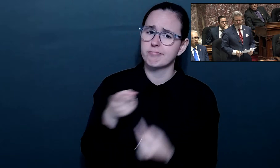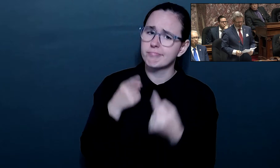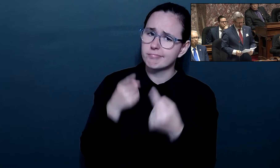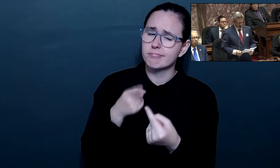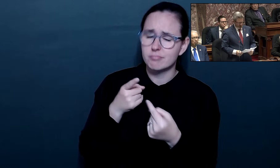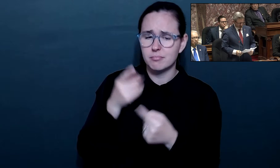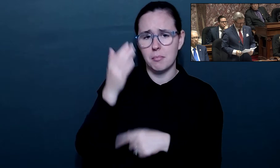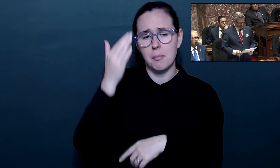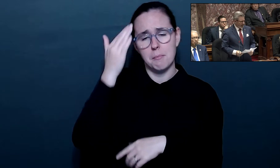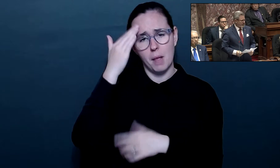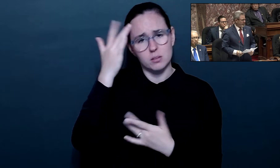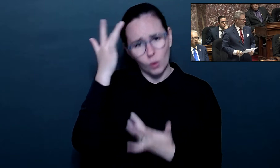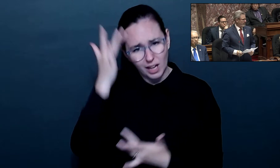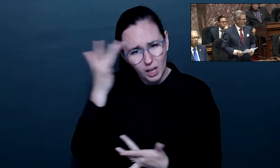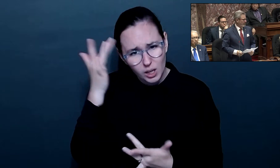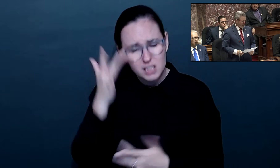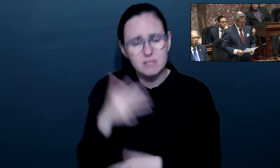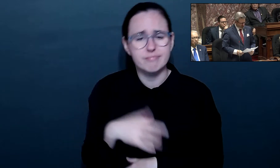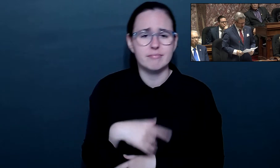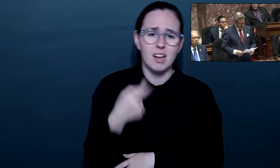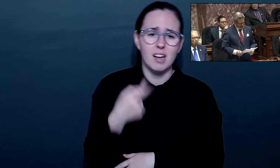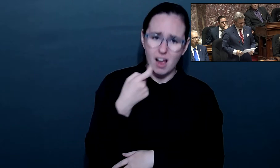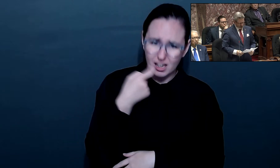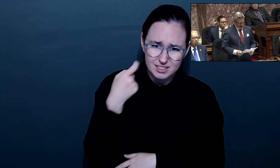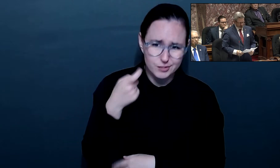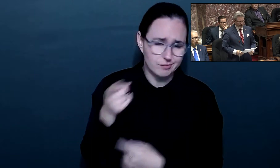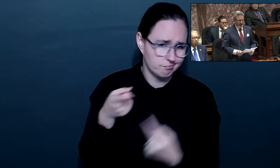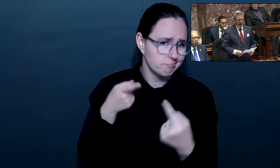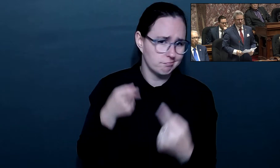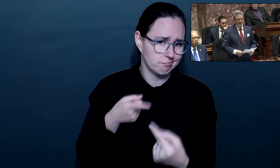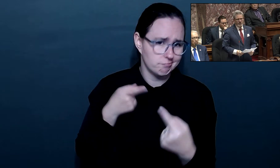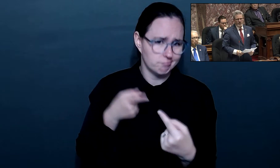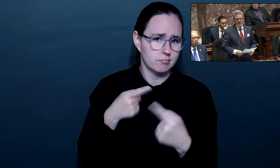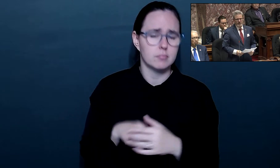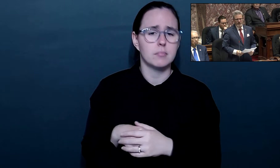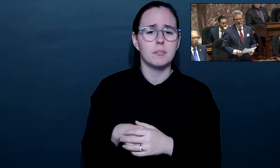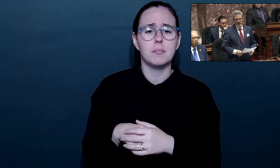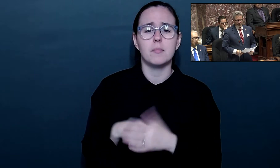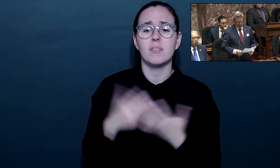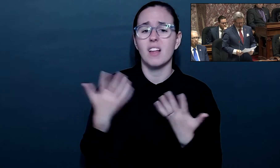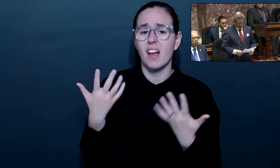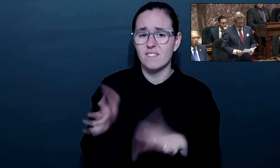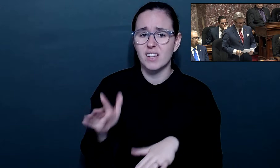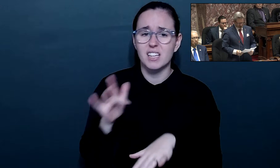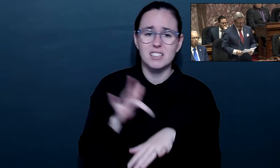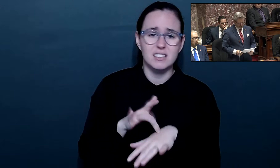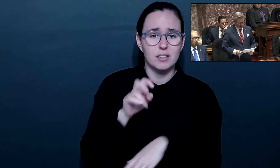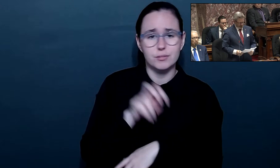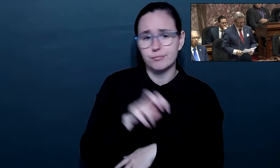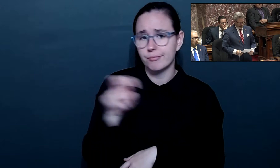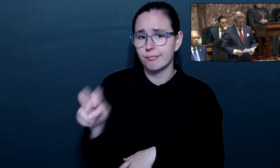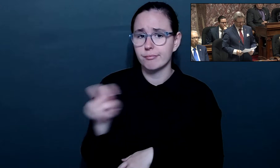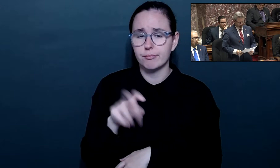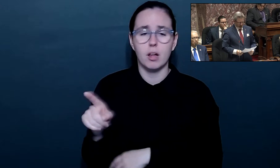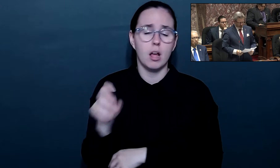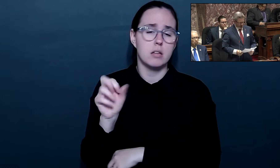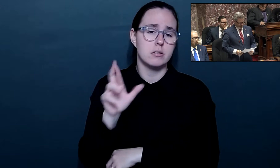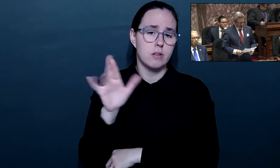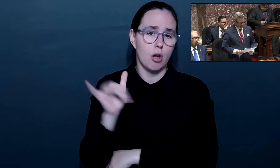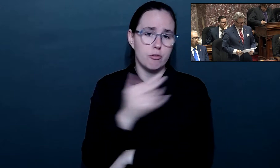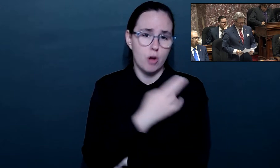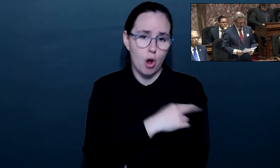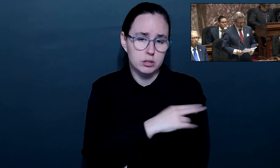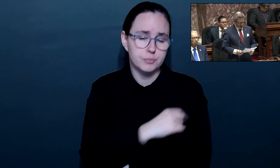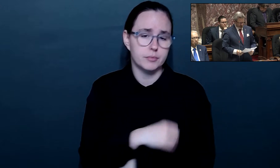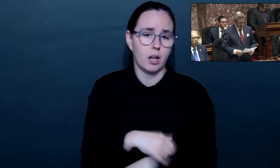Hospital, Surrey Hospital, doctors, counselors, and therapists, Brianna wound